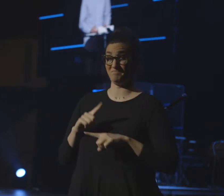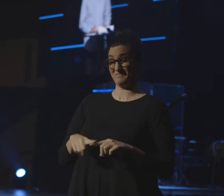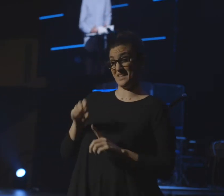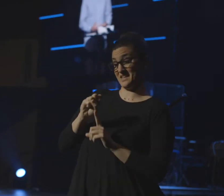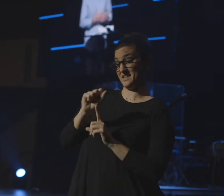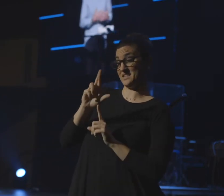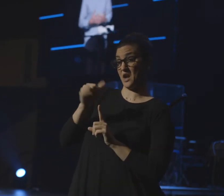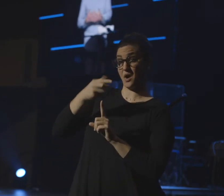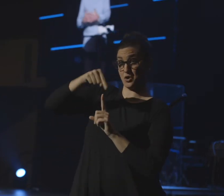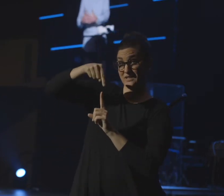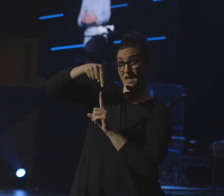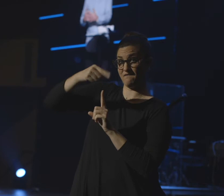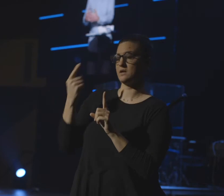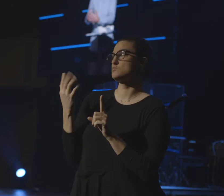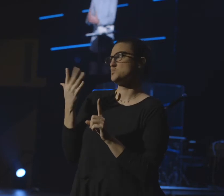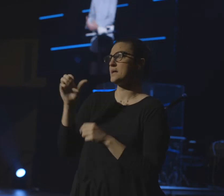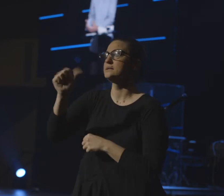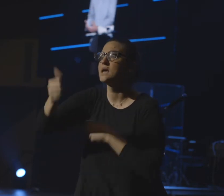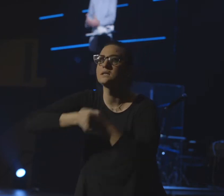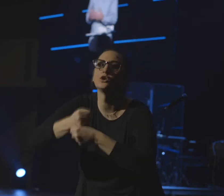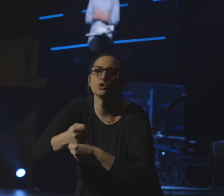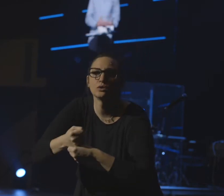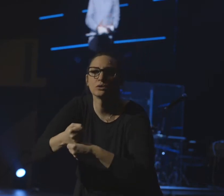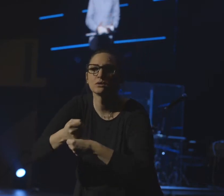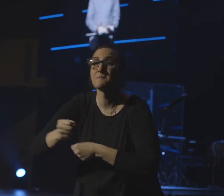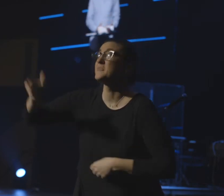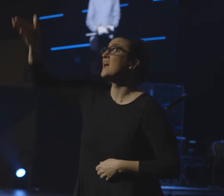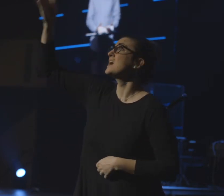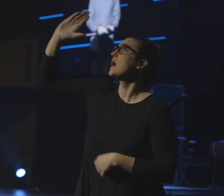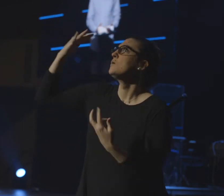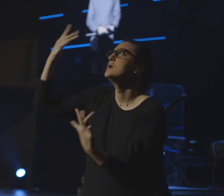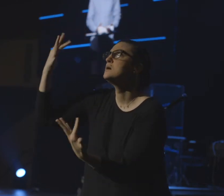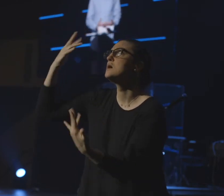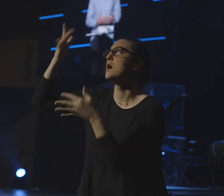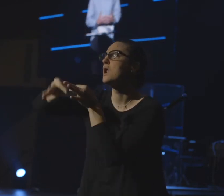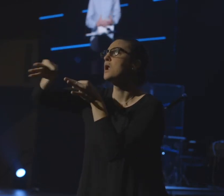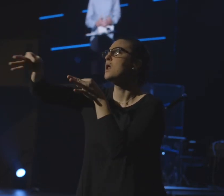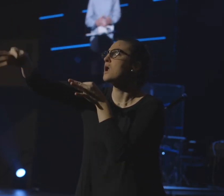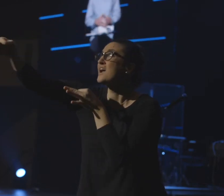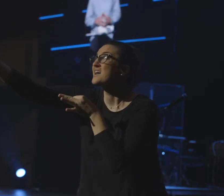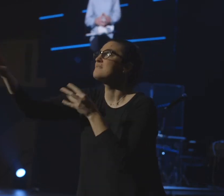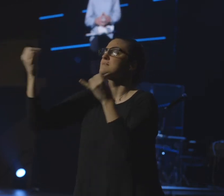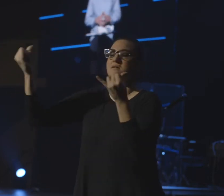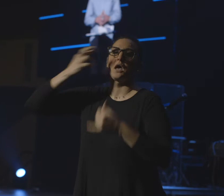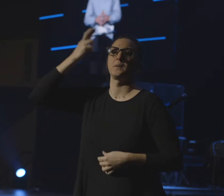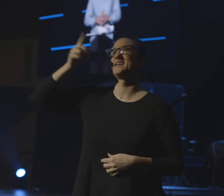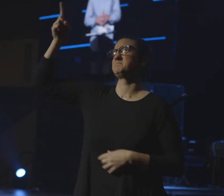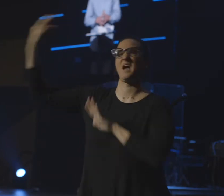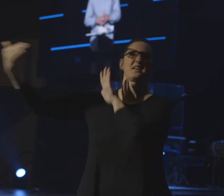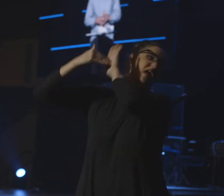the promised land that God not only is taking his time, God is against her, verse 2. We got to take a different course